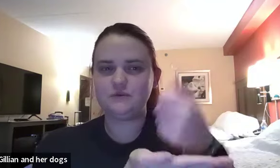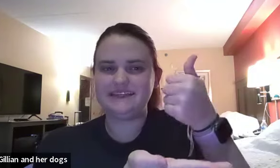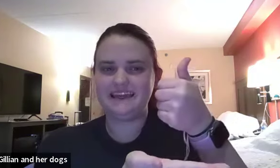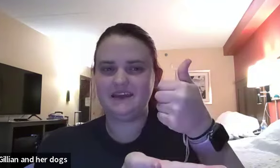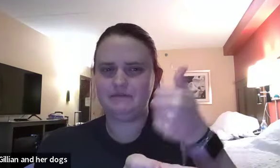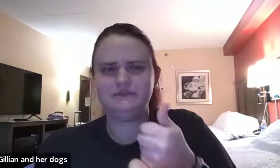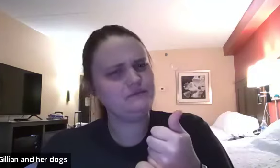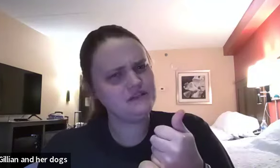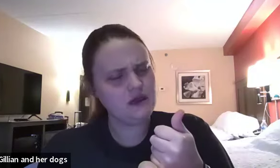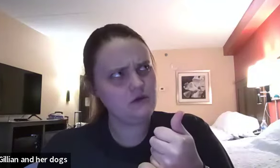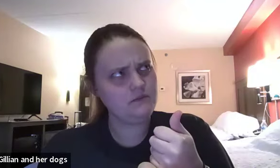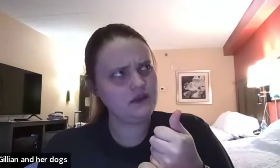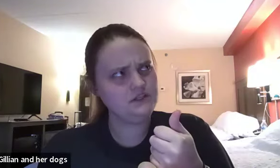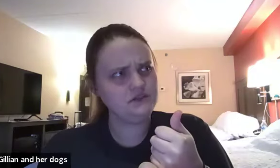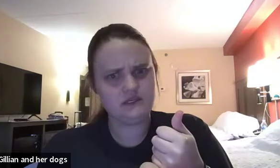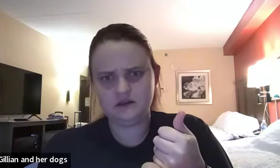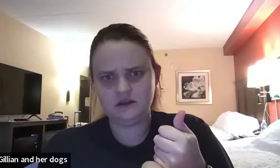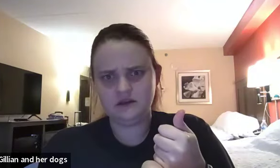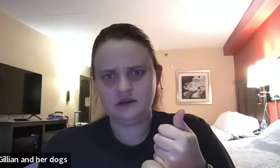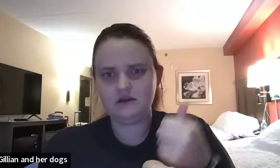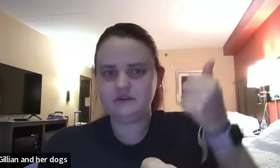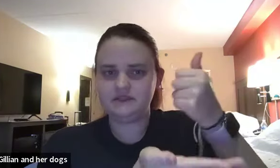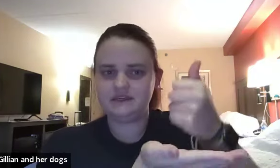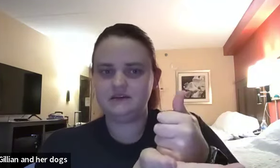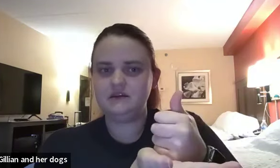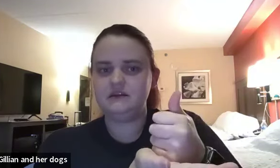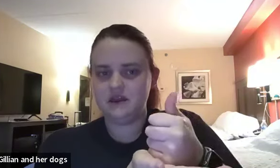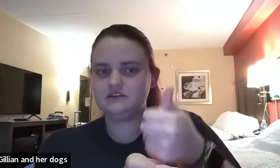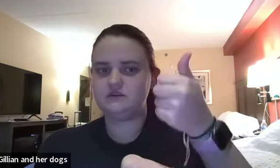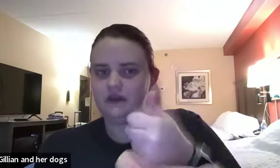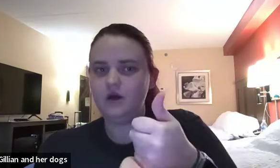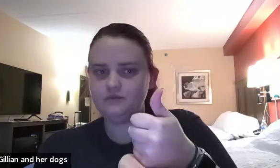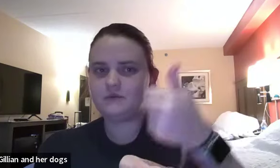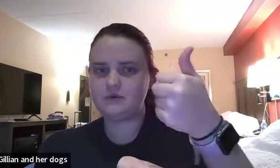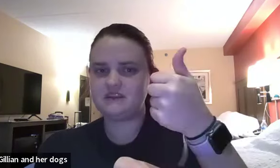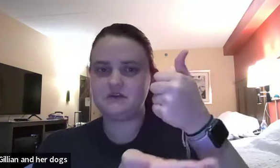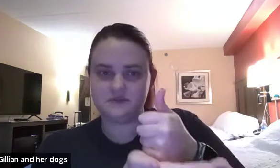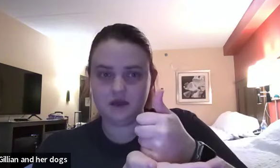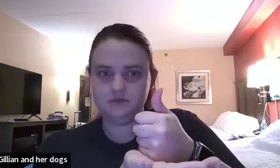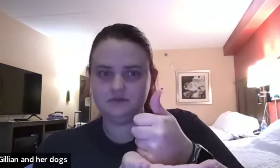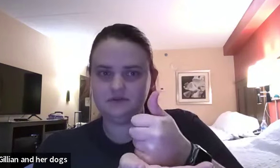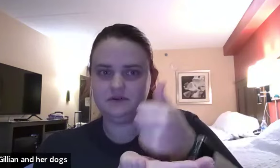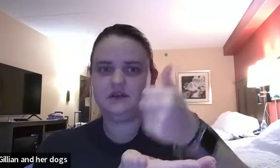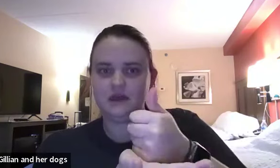did we do help actually? I don't think we did. Yeah, so if help, remember, was the thumbs up,